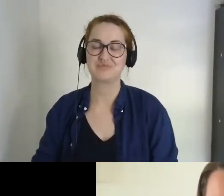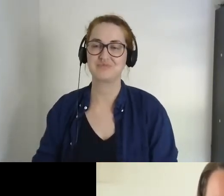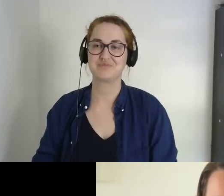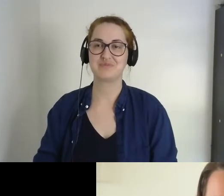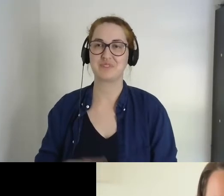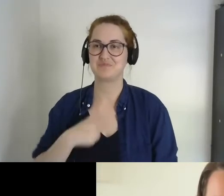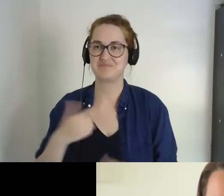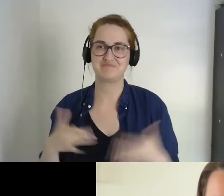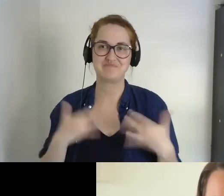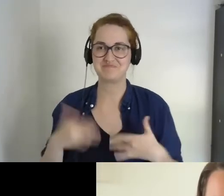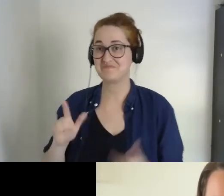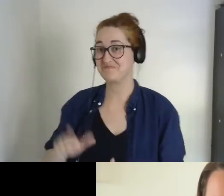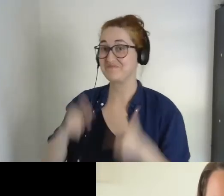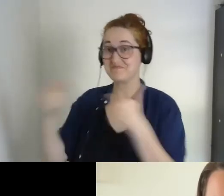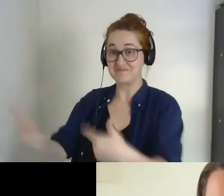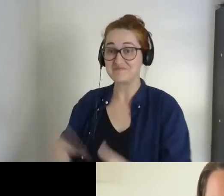turn it over to you now.